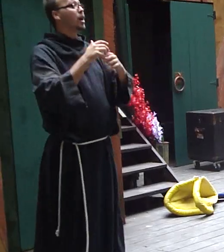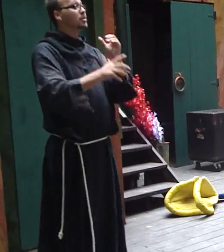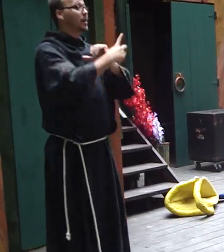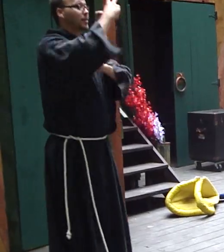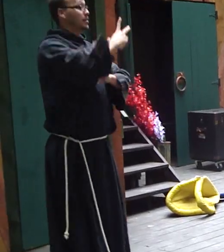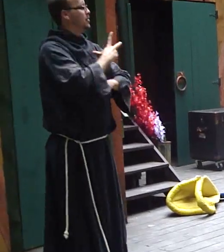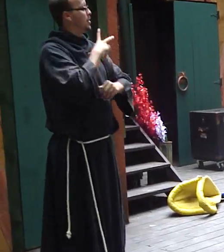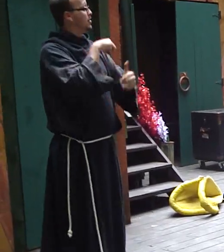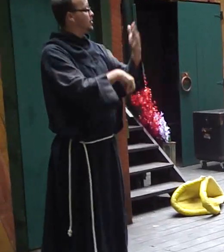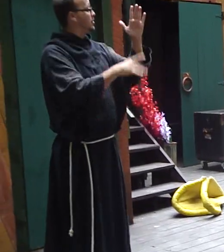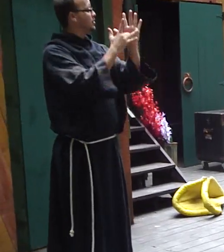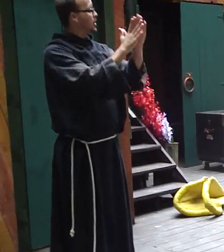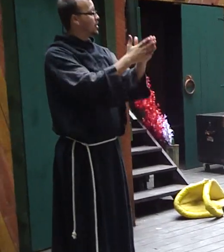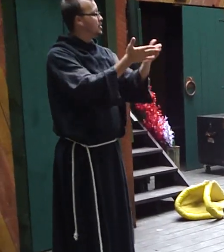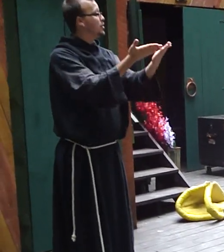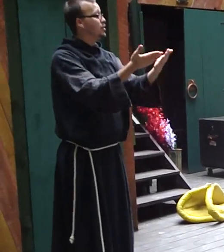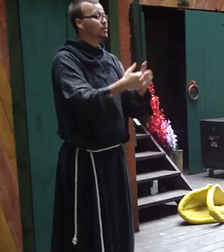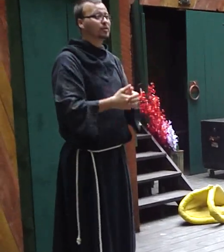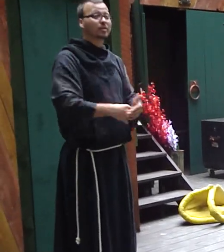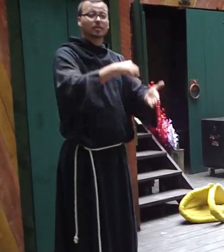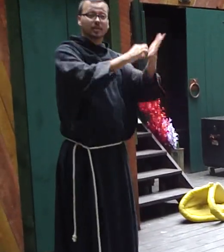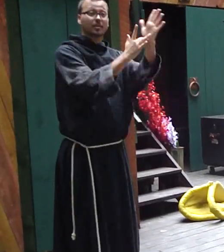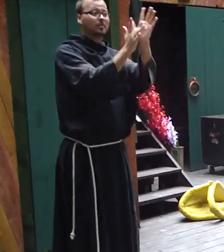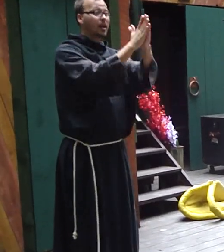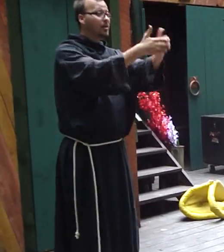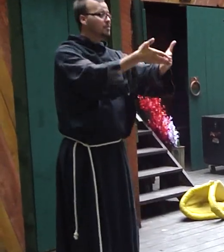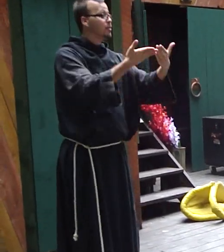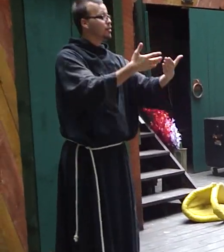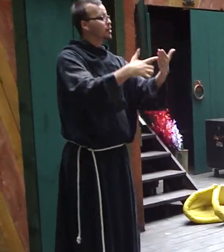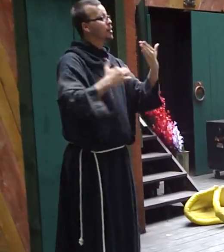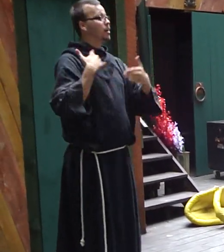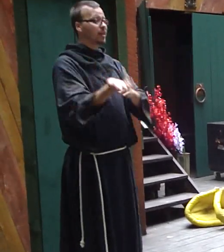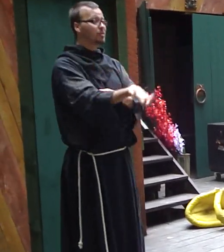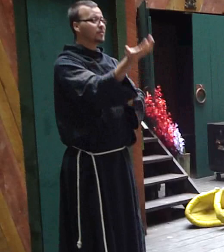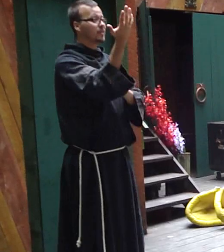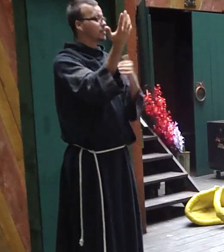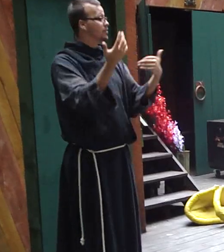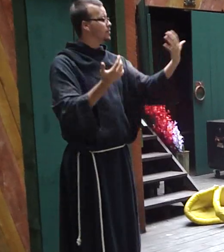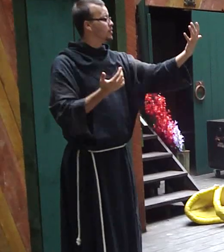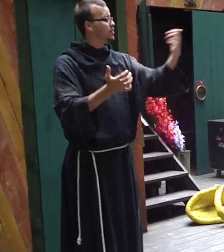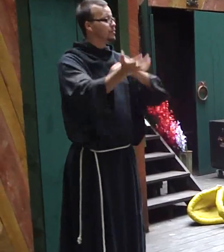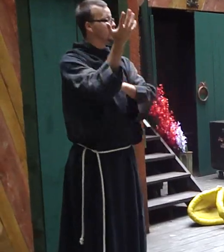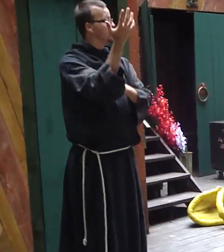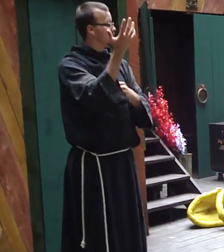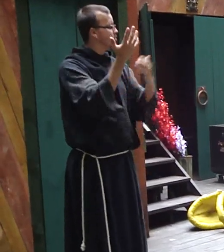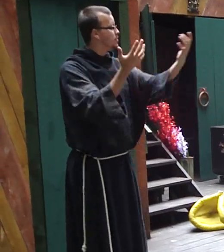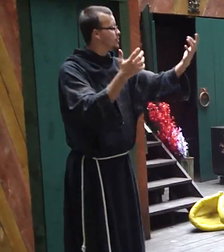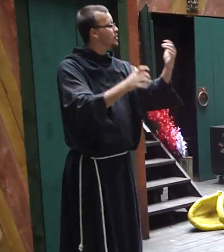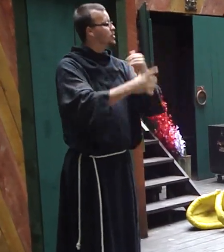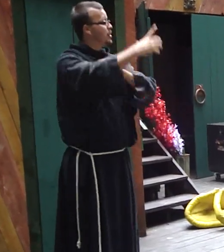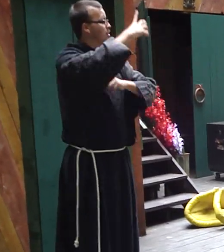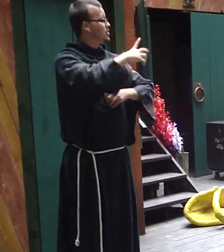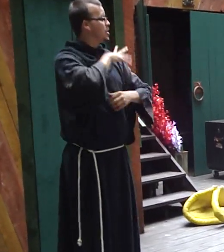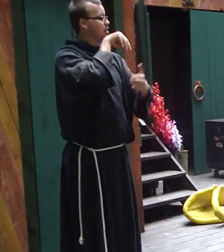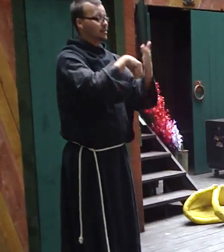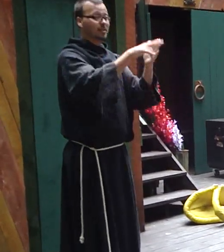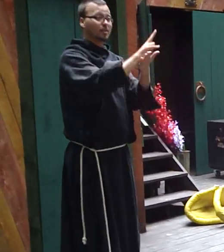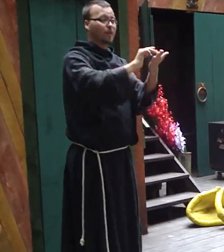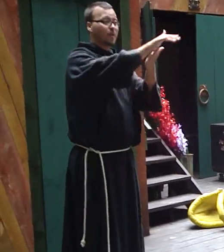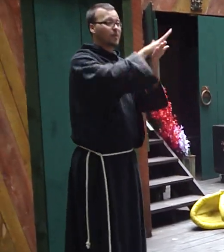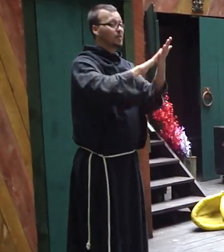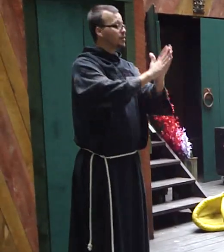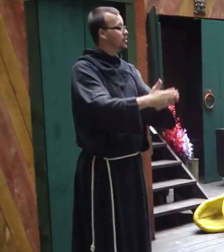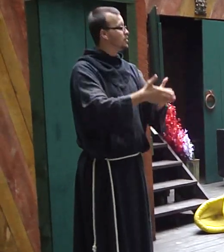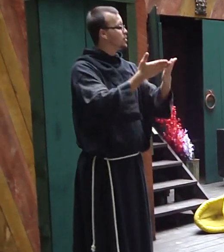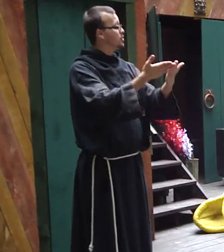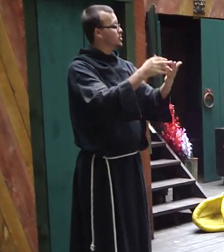Five. Constipated men in the Bible. In the Bible. There were five. Constipated men in